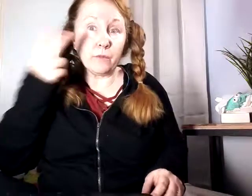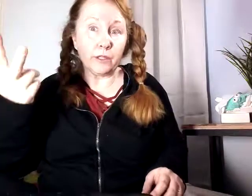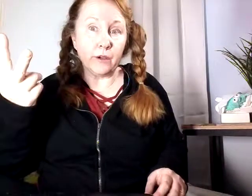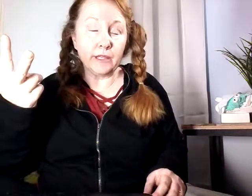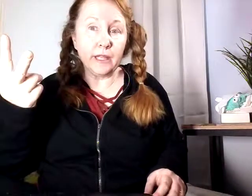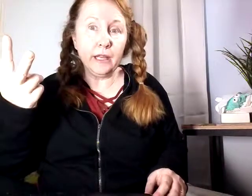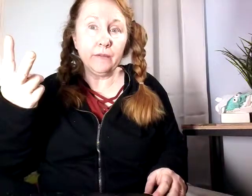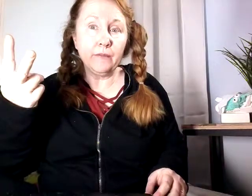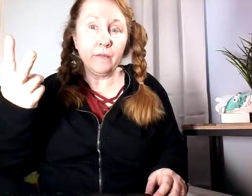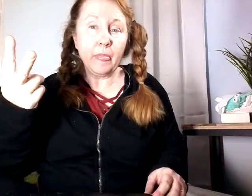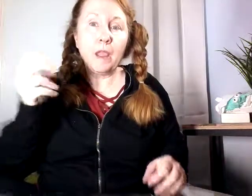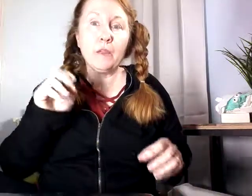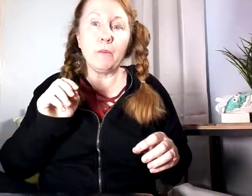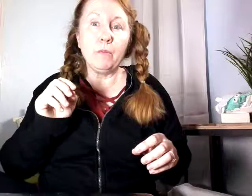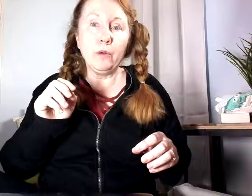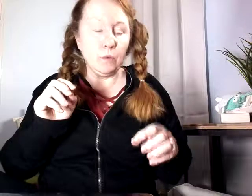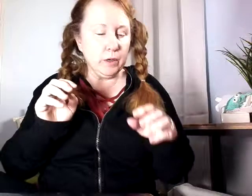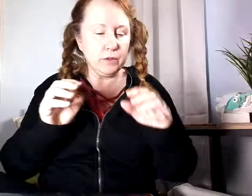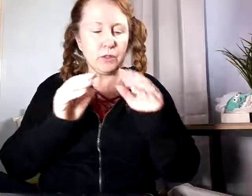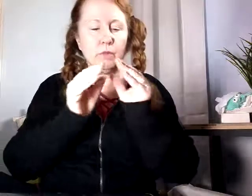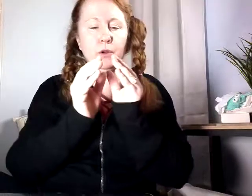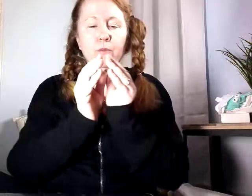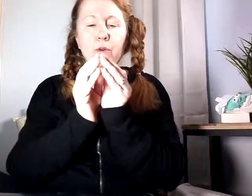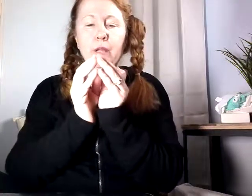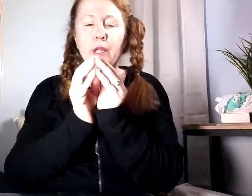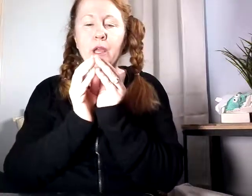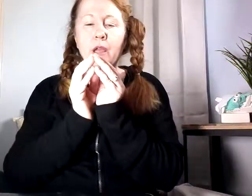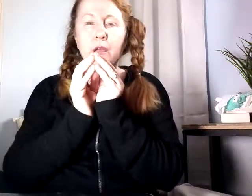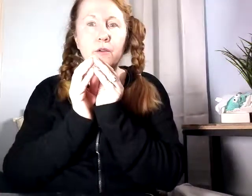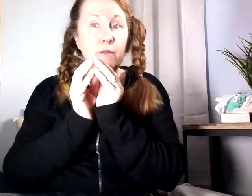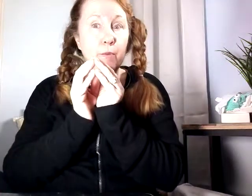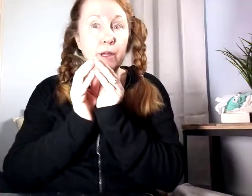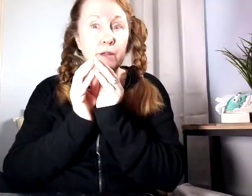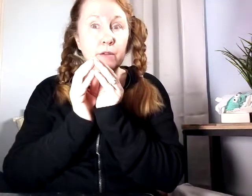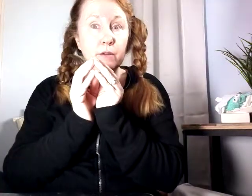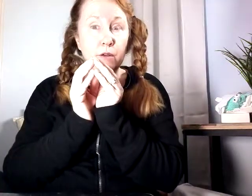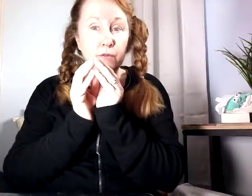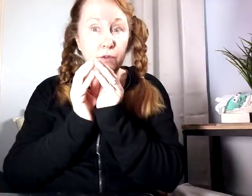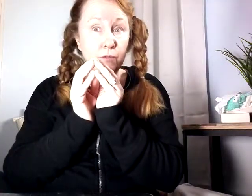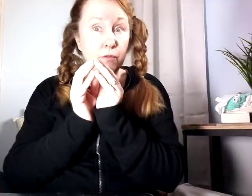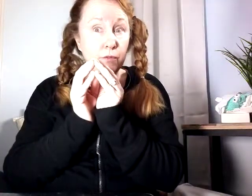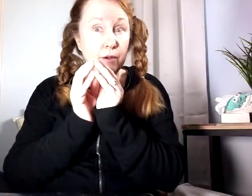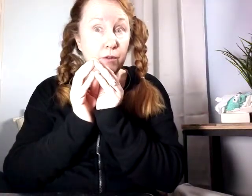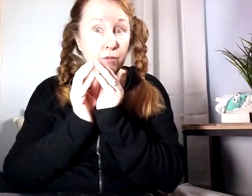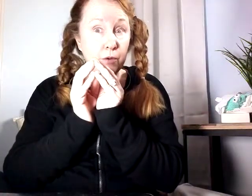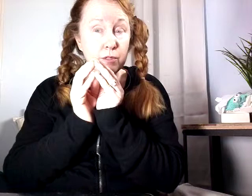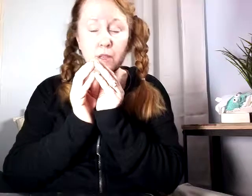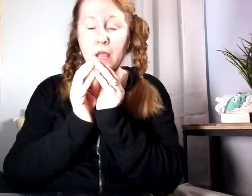do, I see them bloom. So bloom would be, you have a bud of your red rose, and